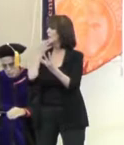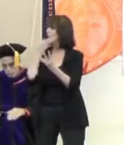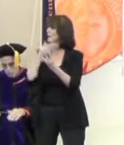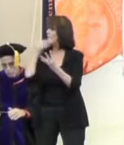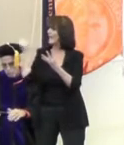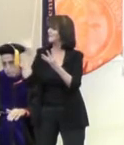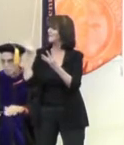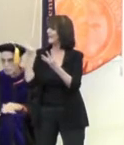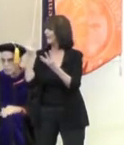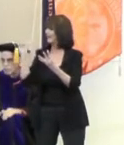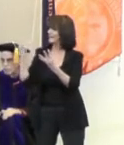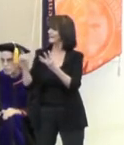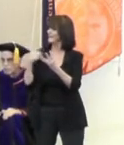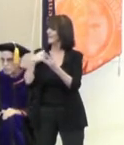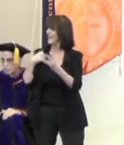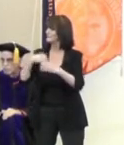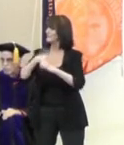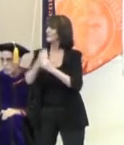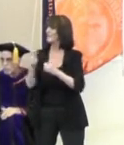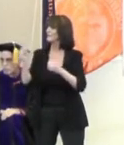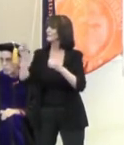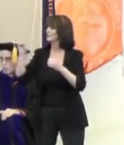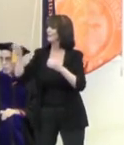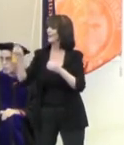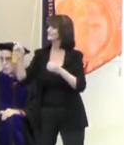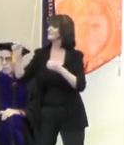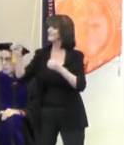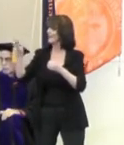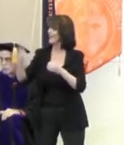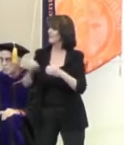life. I was gonna make a grand slam.